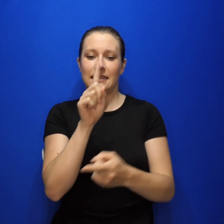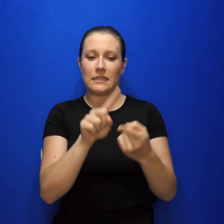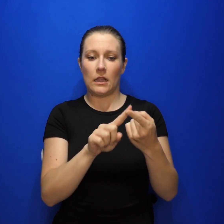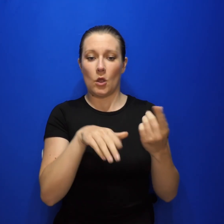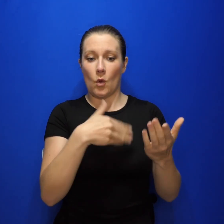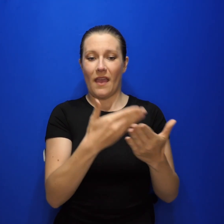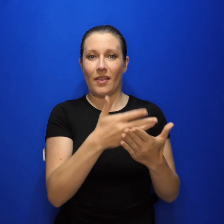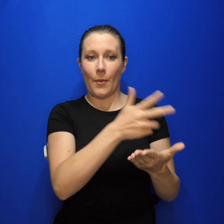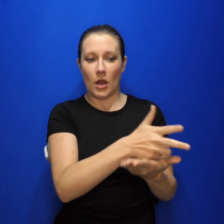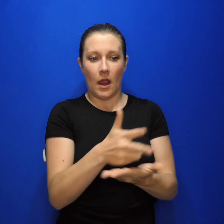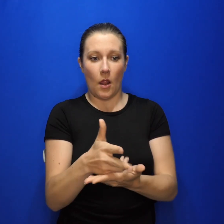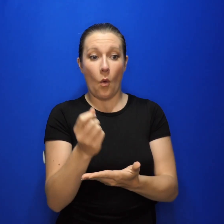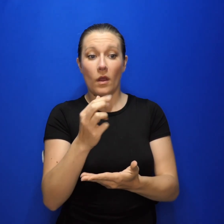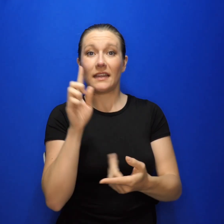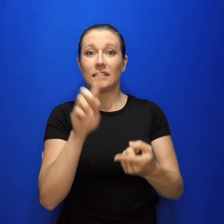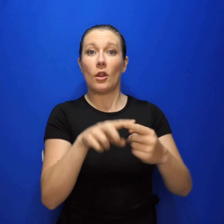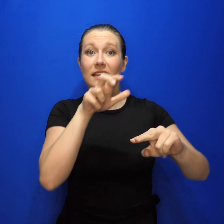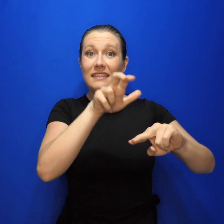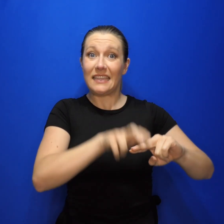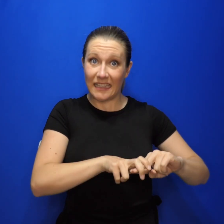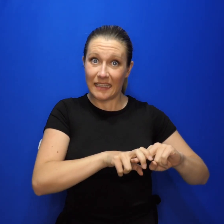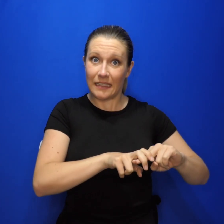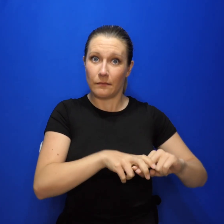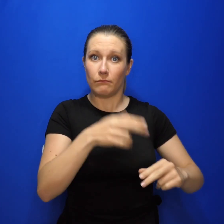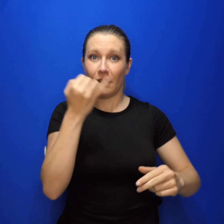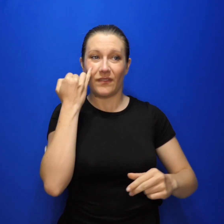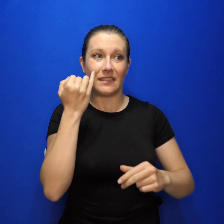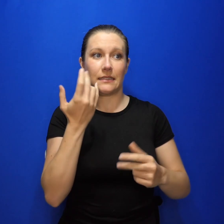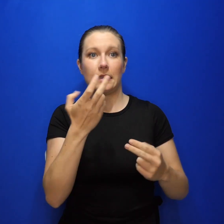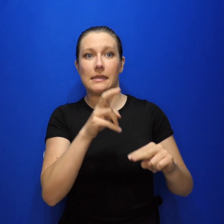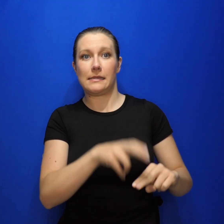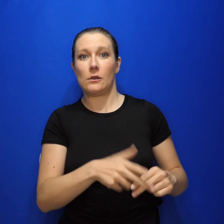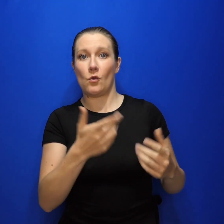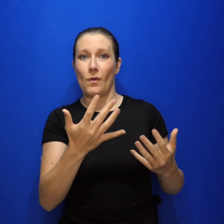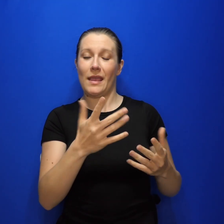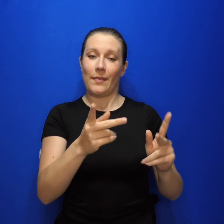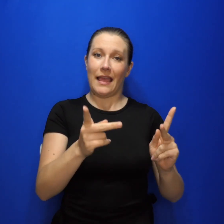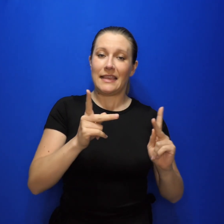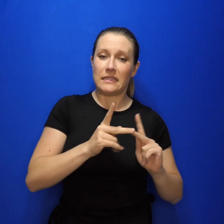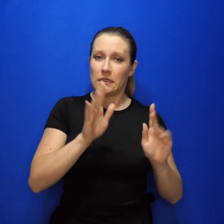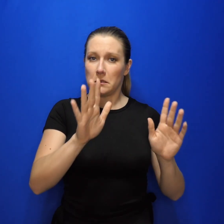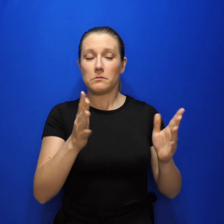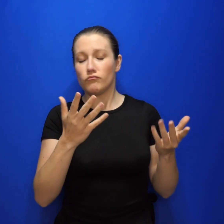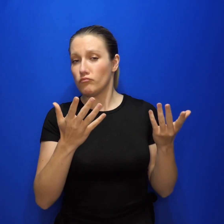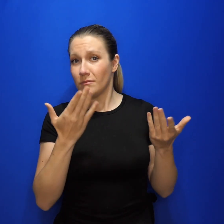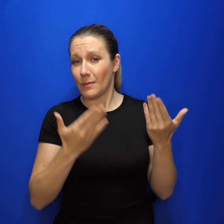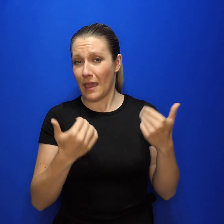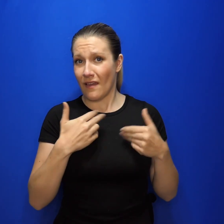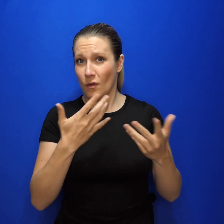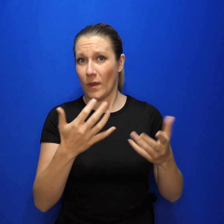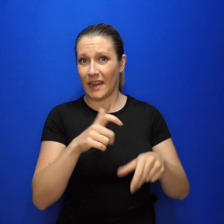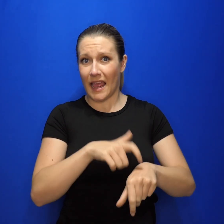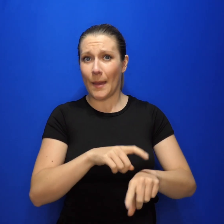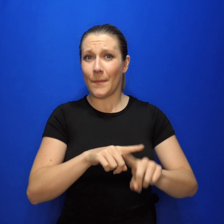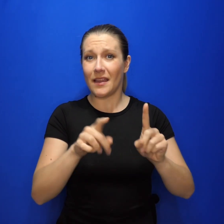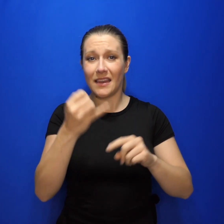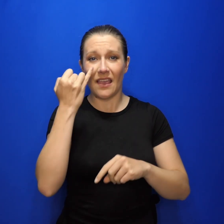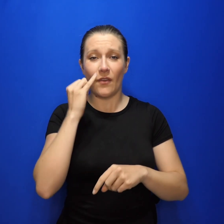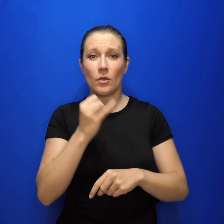you actually get seated, especially, if it's more of a sit down kind of place and you have this waiting time. Whereas, if your blood sugar is